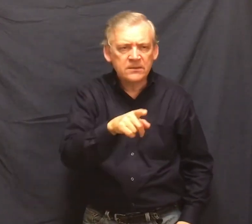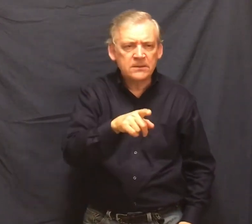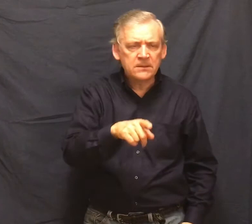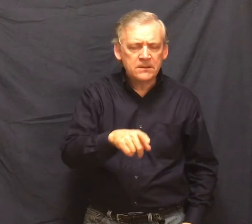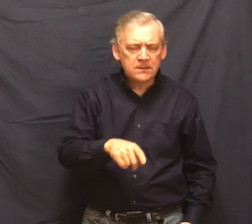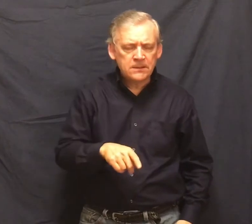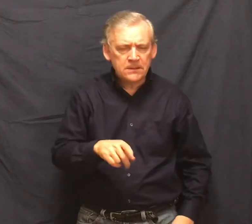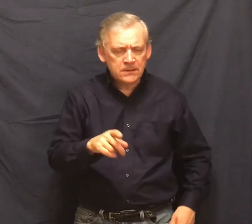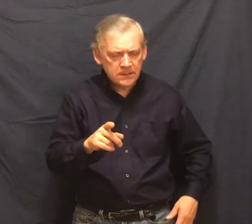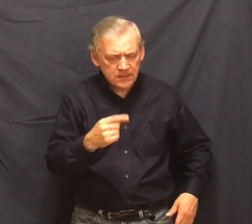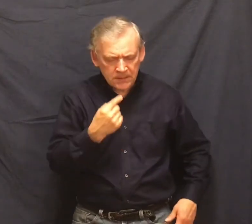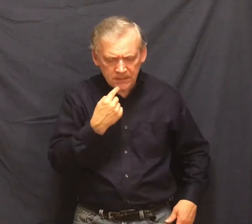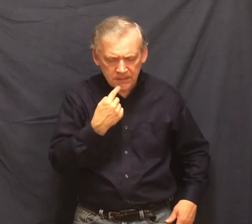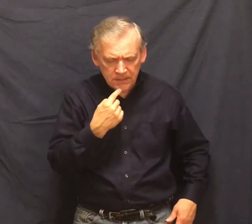Dear Editor, Slim read slowly.